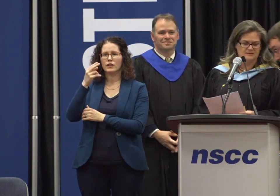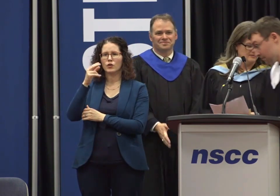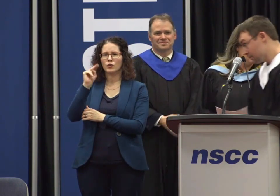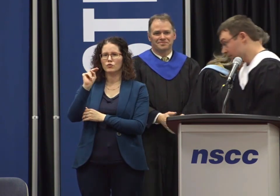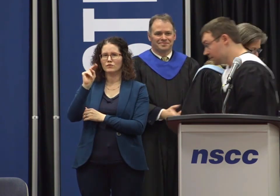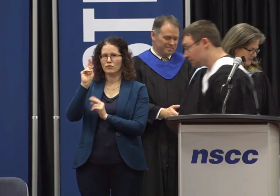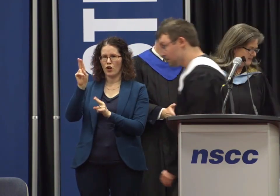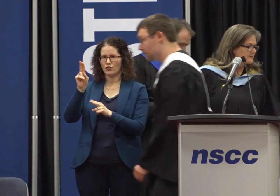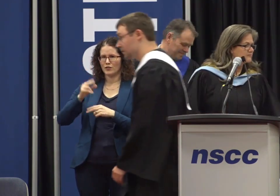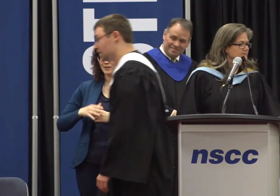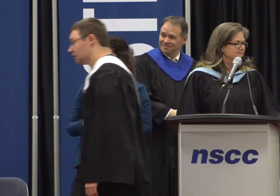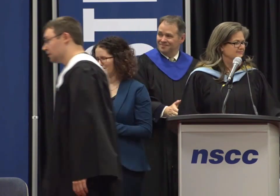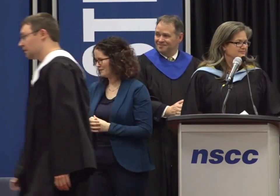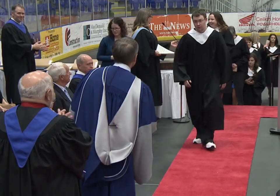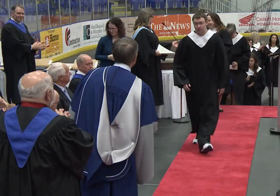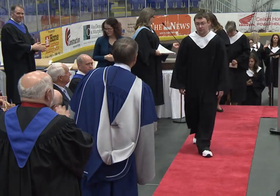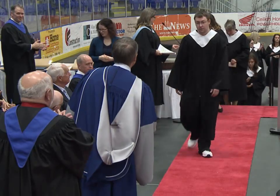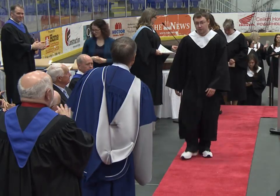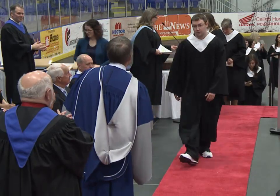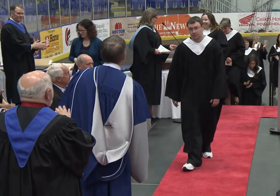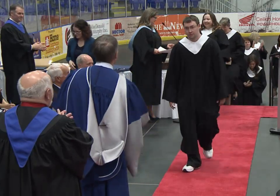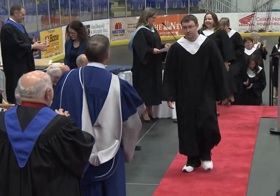honors.